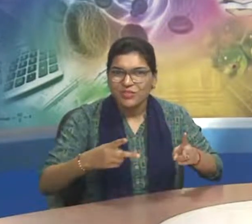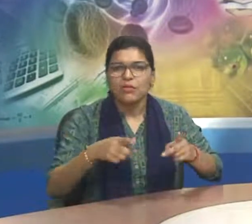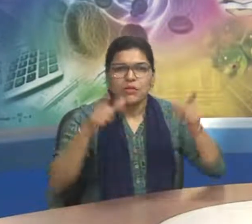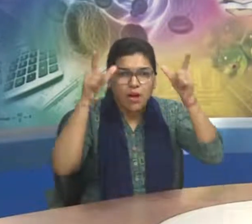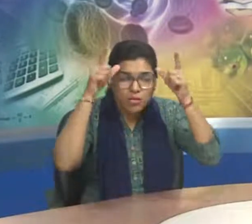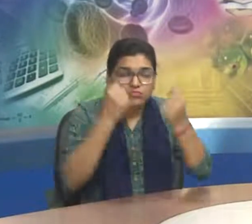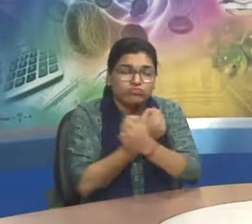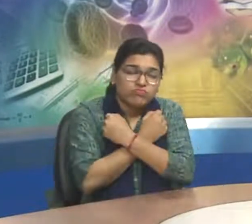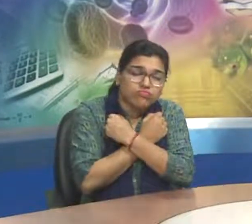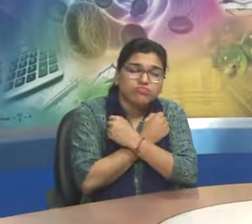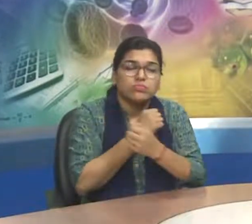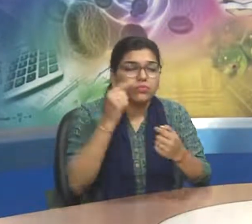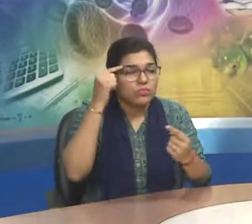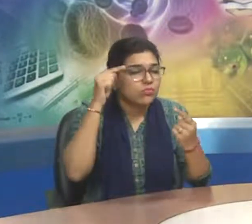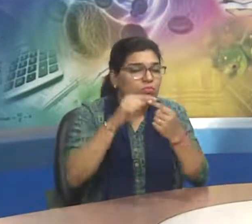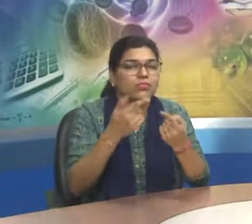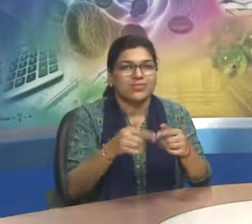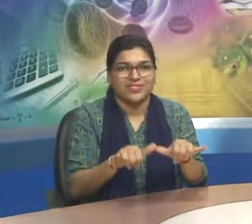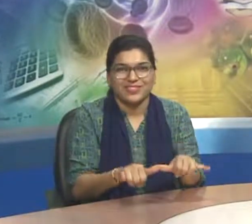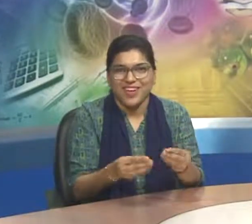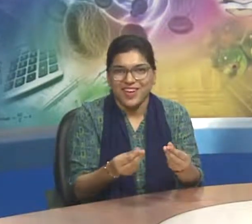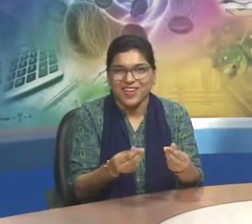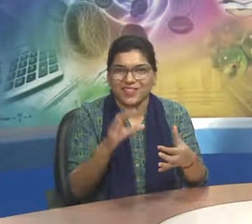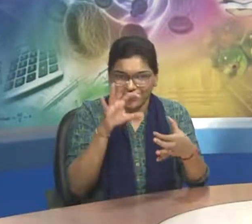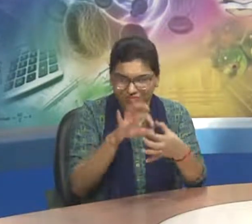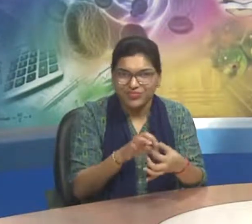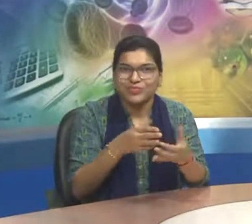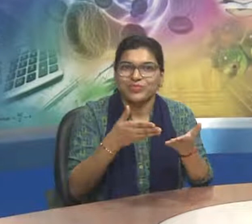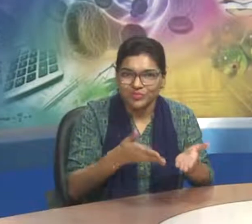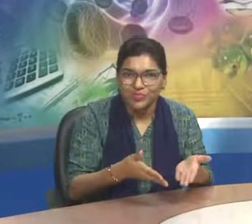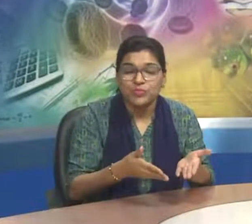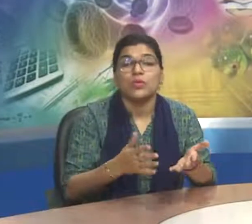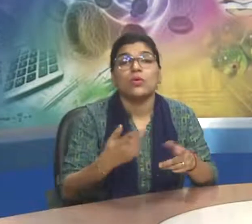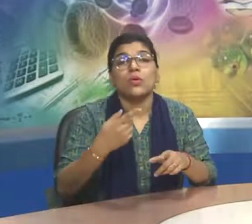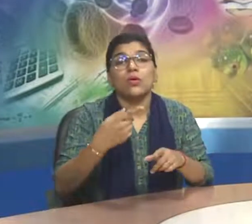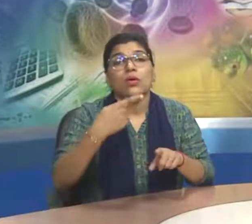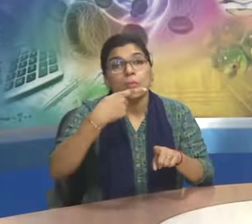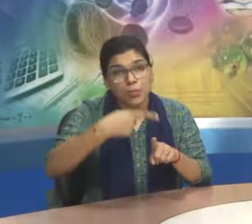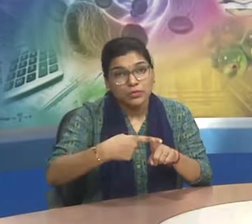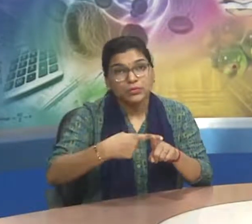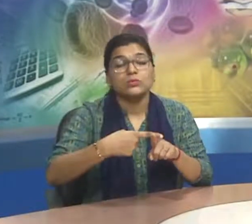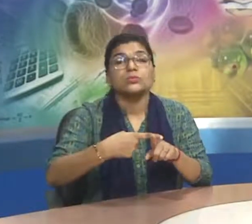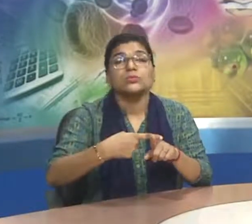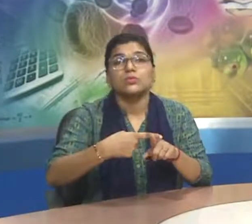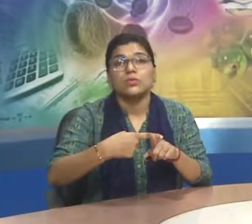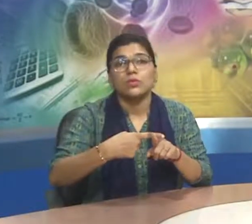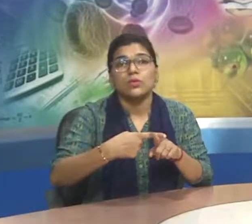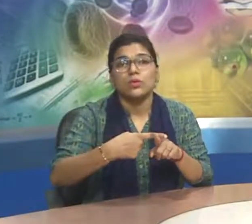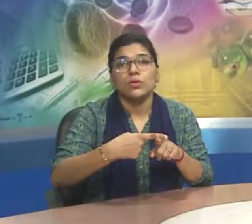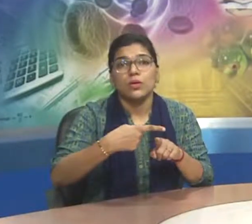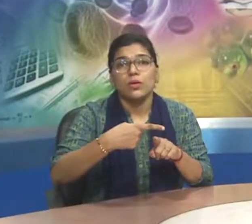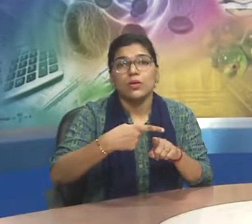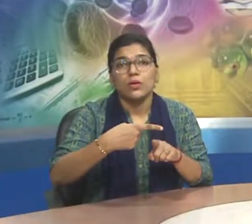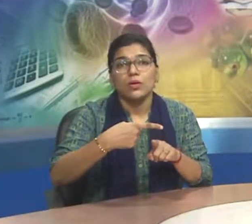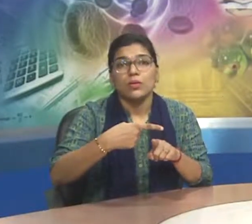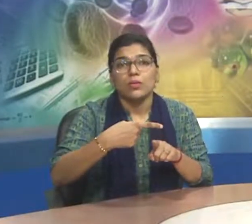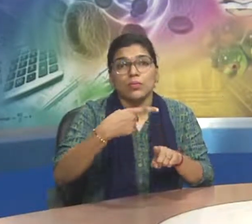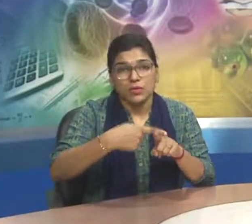cows and all the domestic animals, they live there. And also there are some other